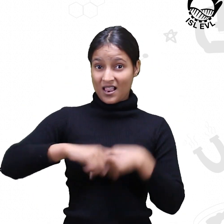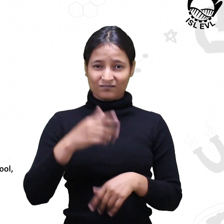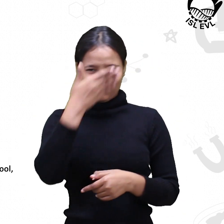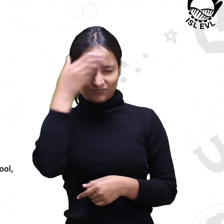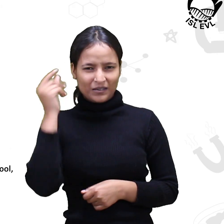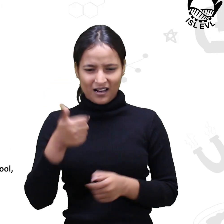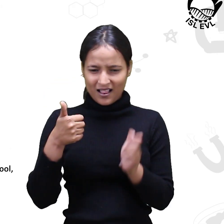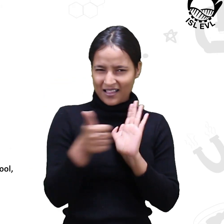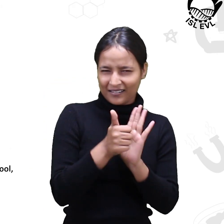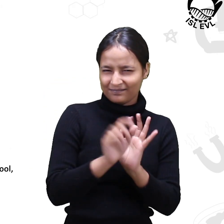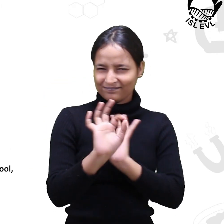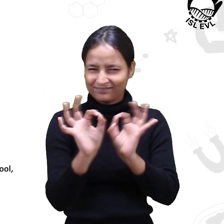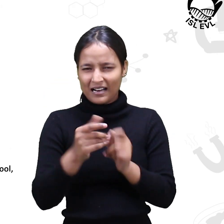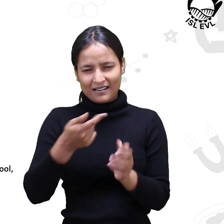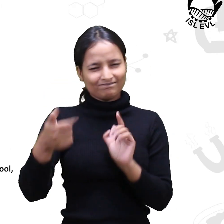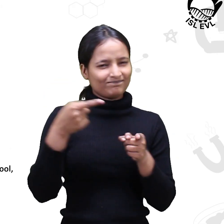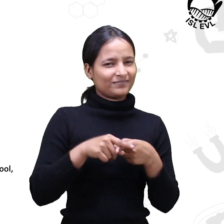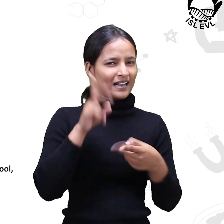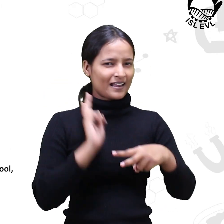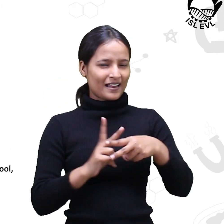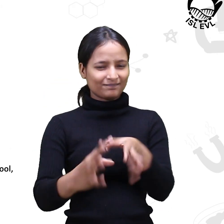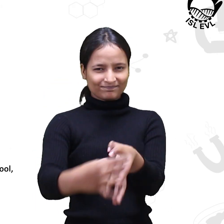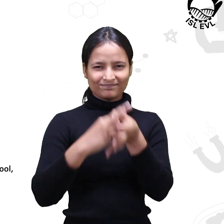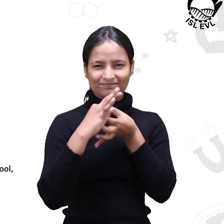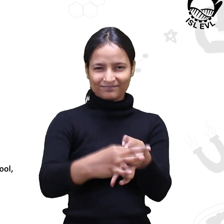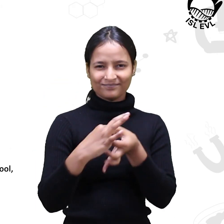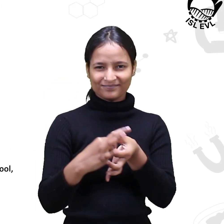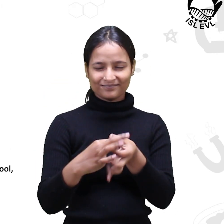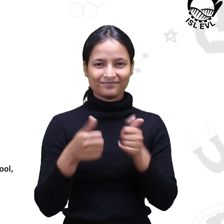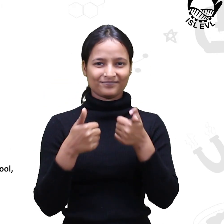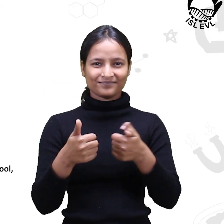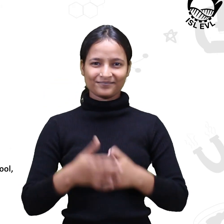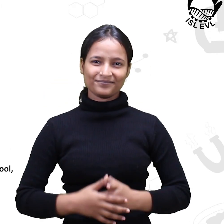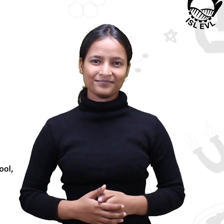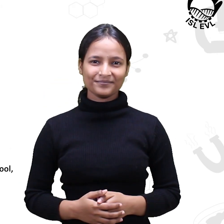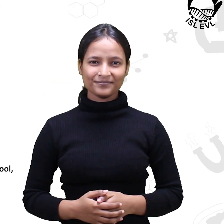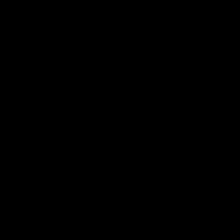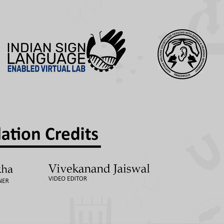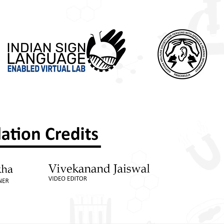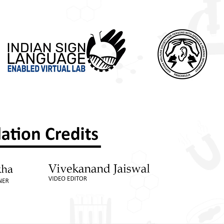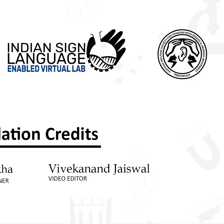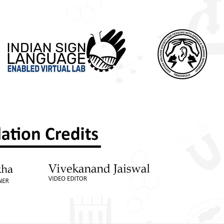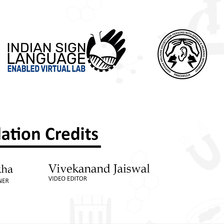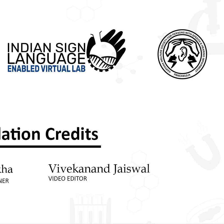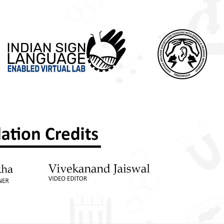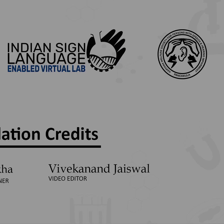rate our podcast to keep the content coming to you at all times. Until then, stay tuned.